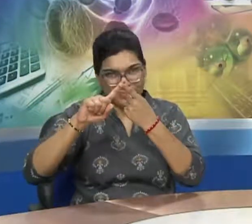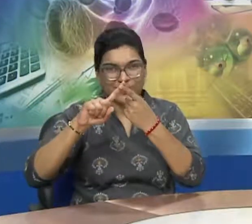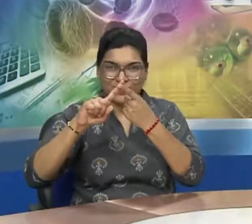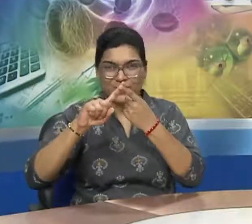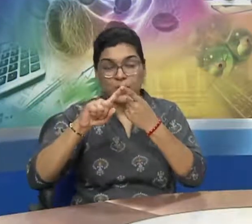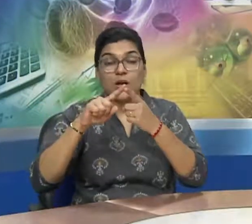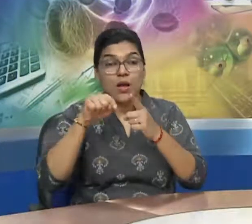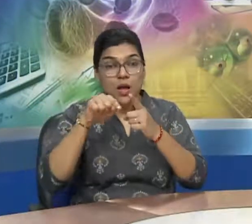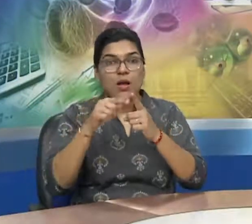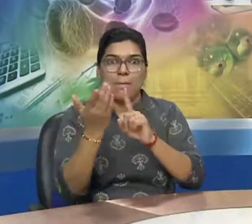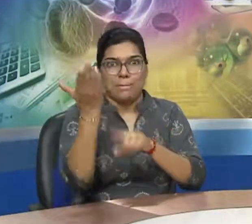So,